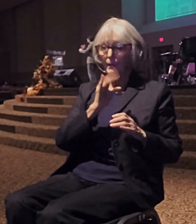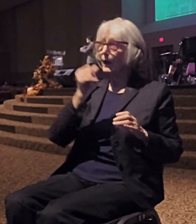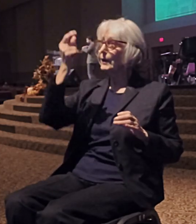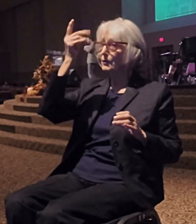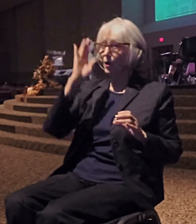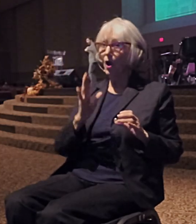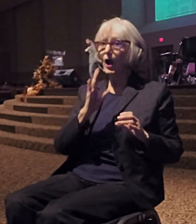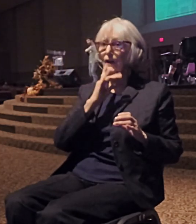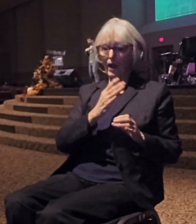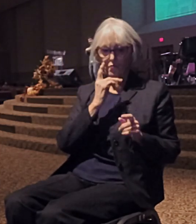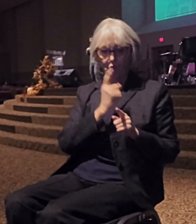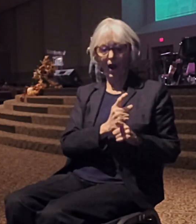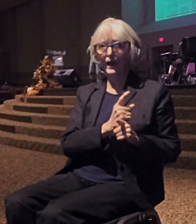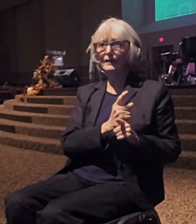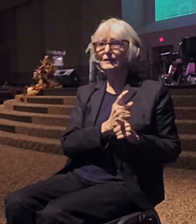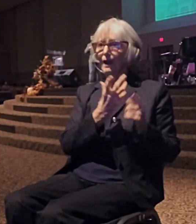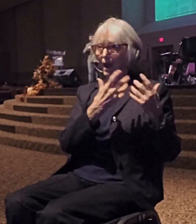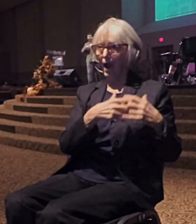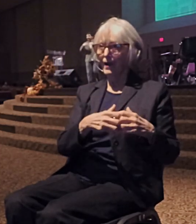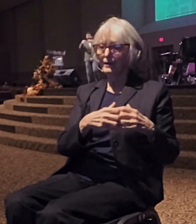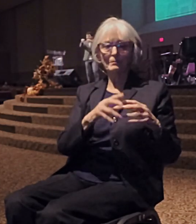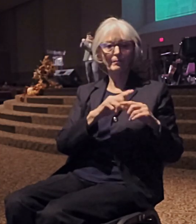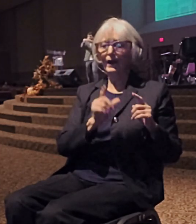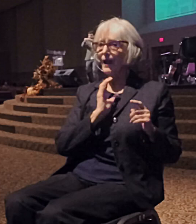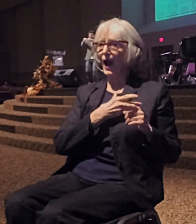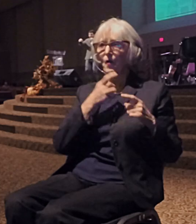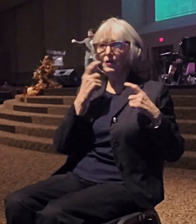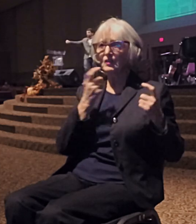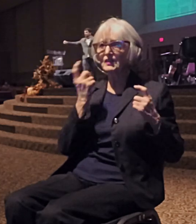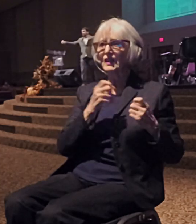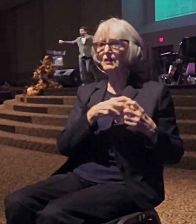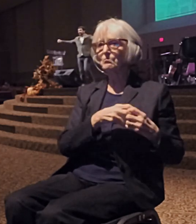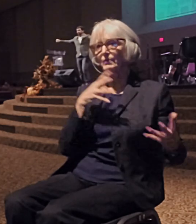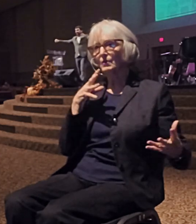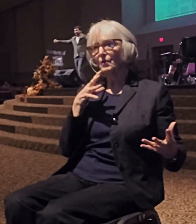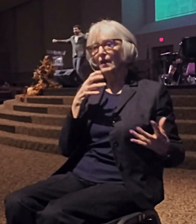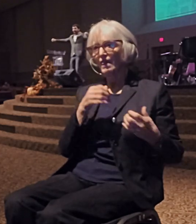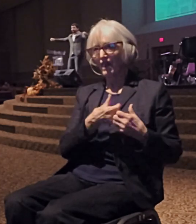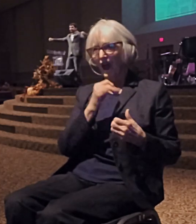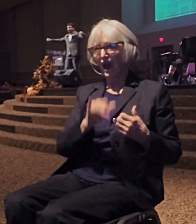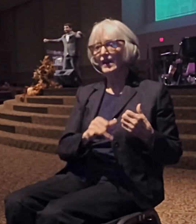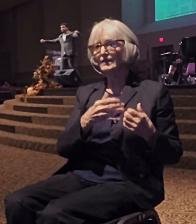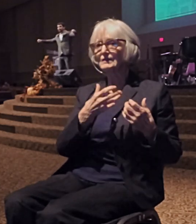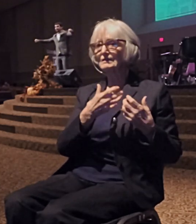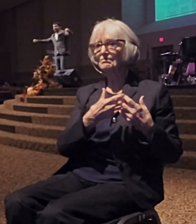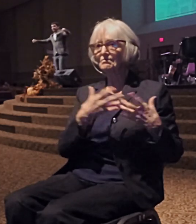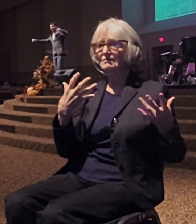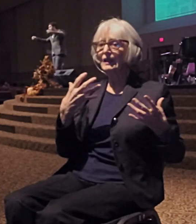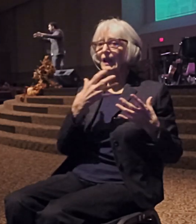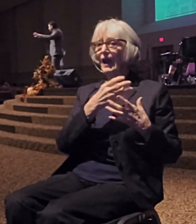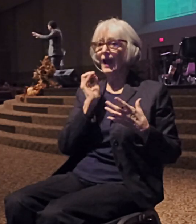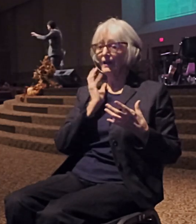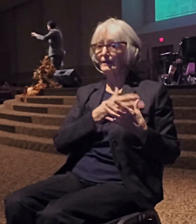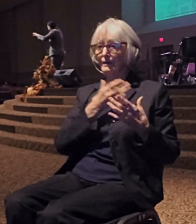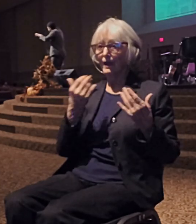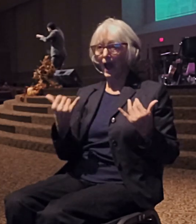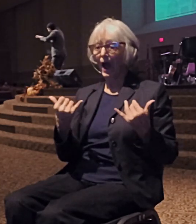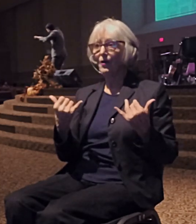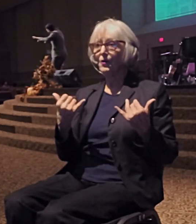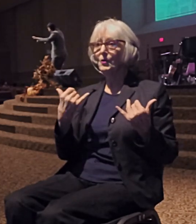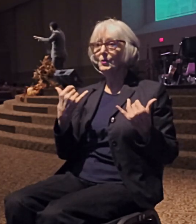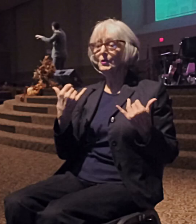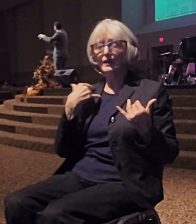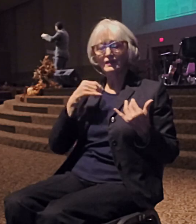aligned, but because of our sin as humankind, sin broke that right alignment, and now